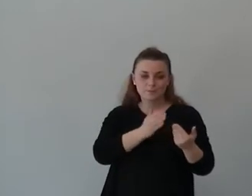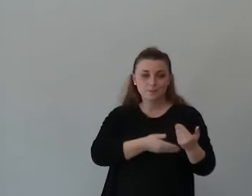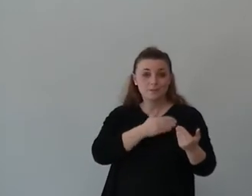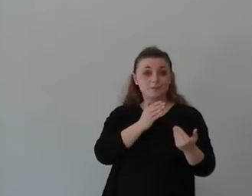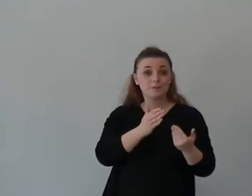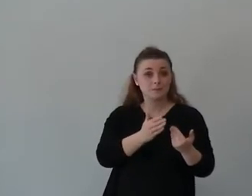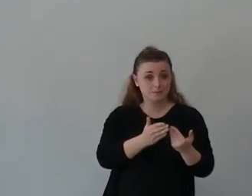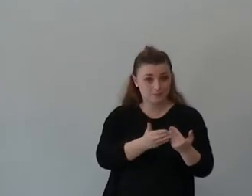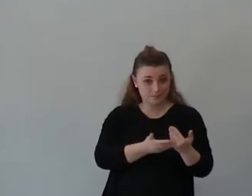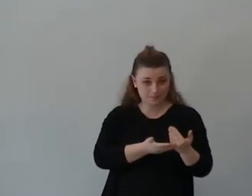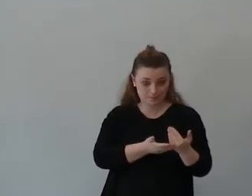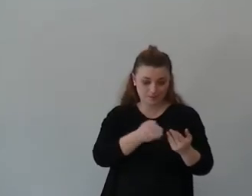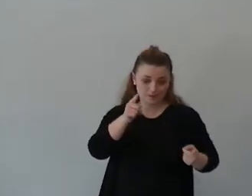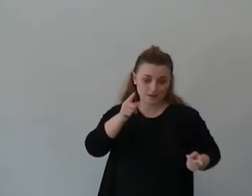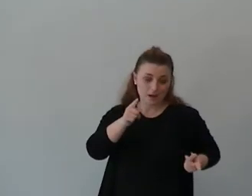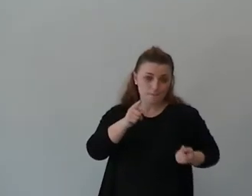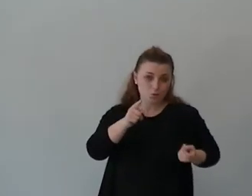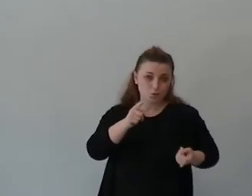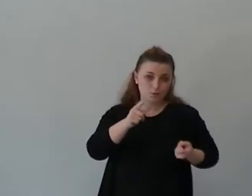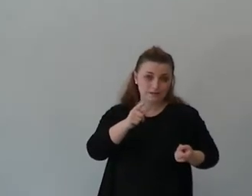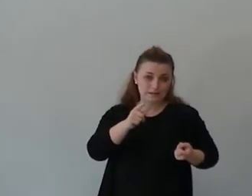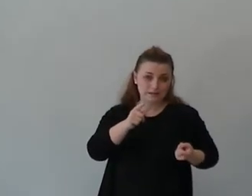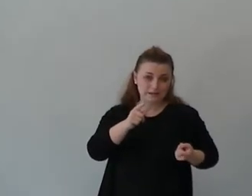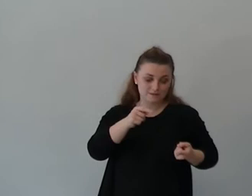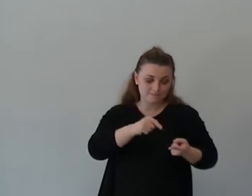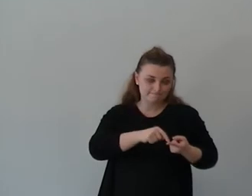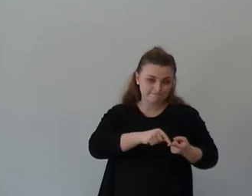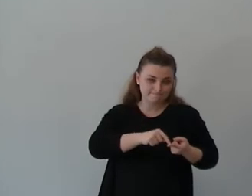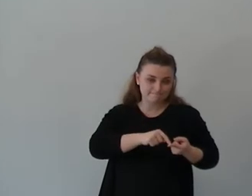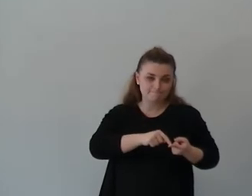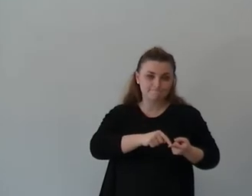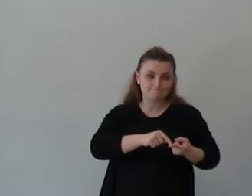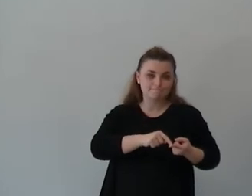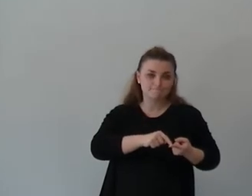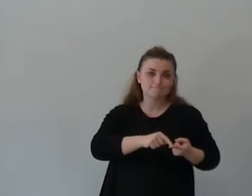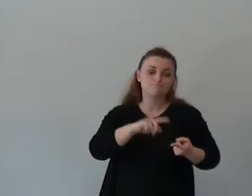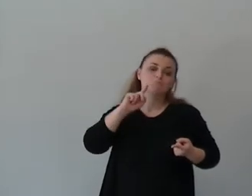Sarai affilato e ti potrà essere meglio.